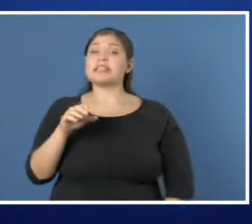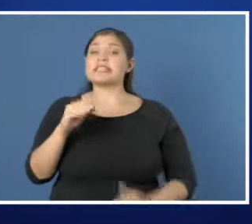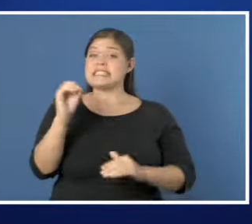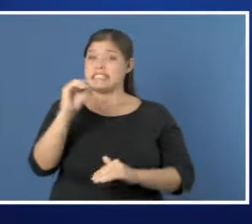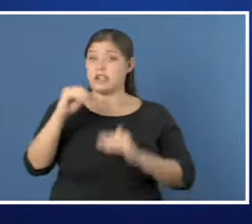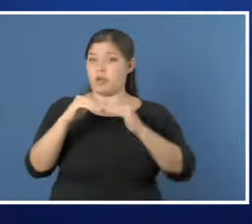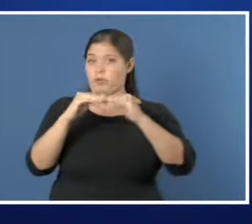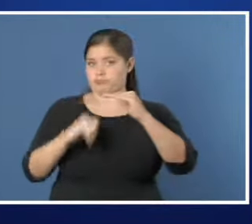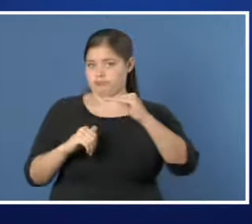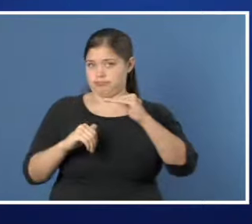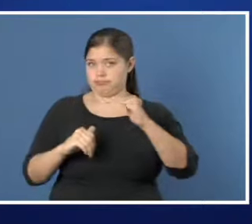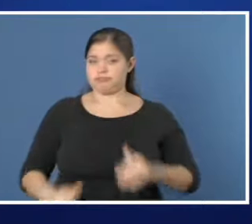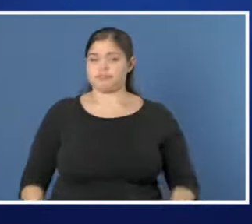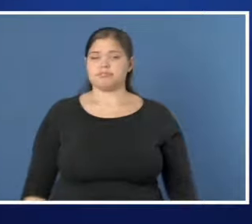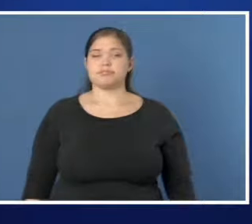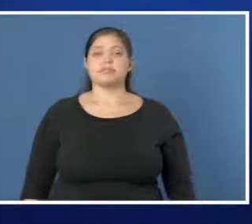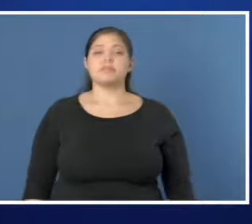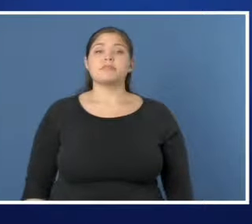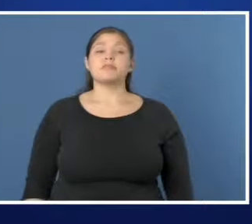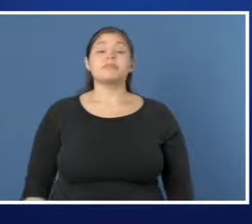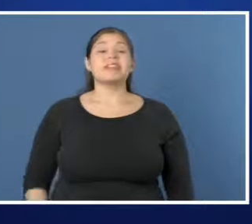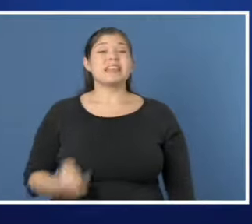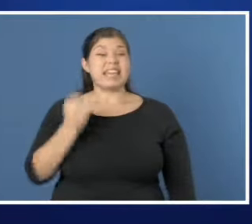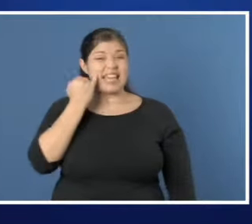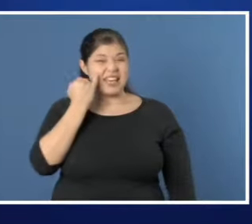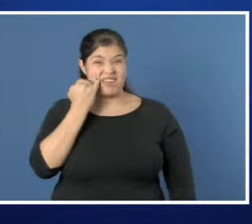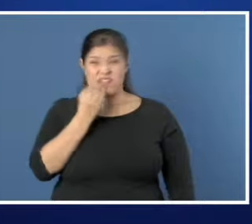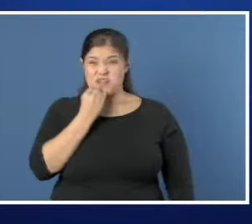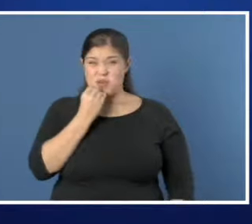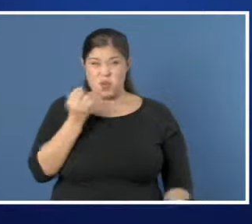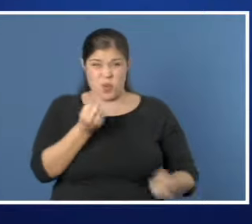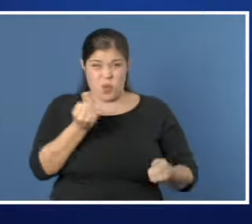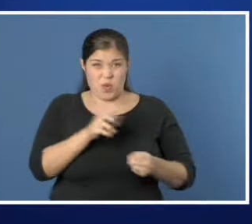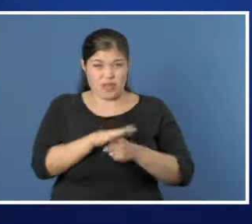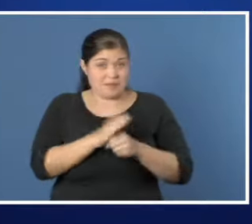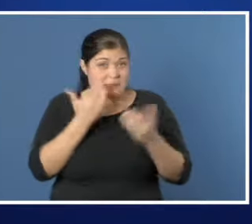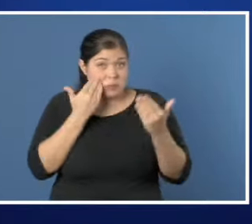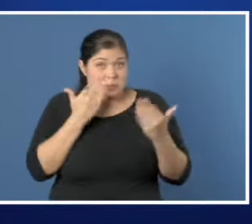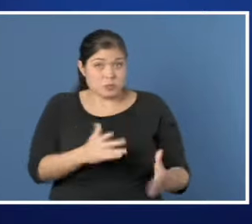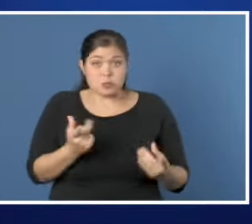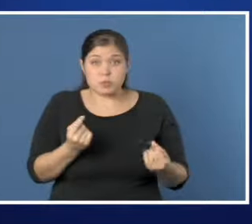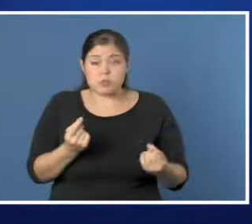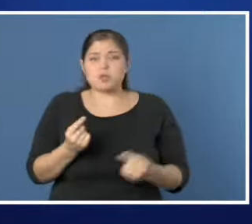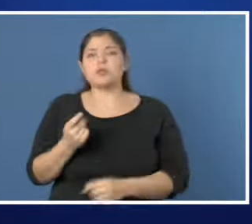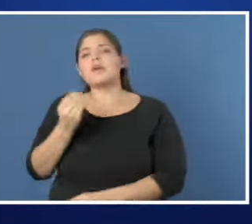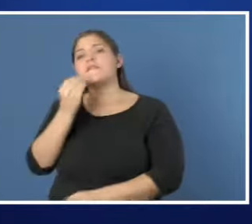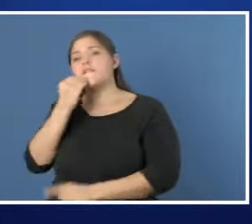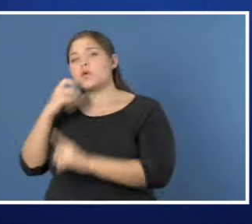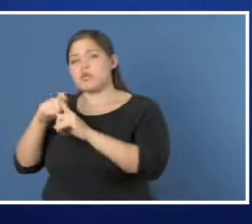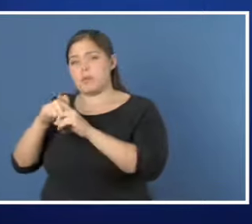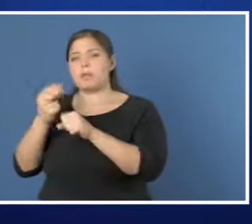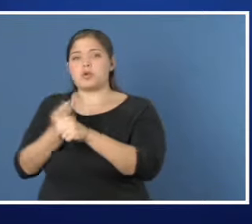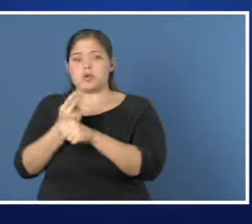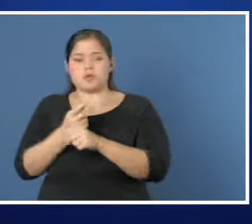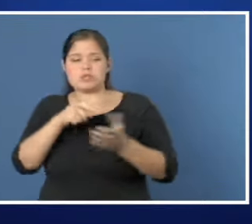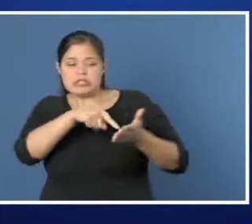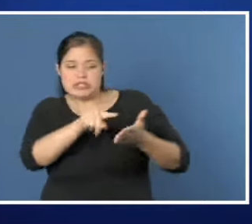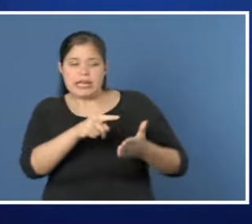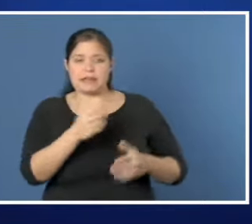0 degrees or lower. If you're not sure a particular food is cold enough, take its temperature with a